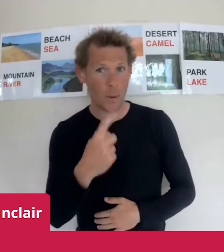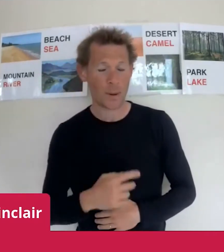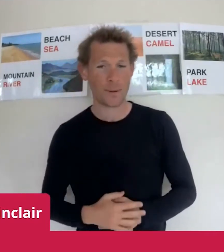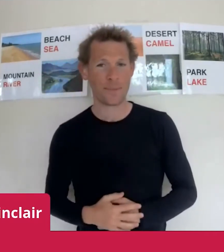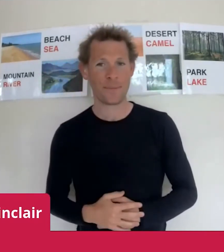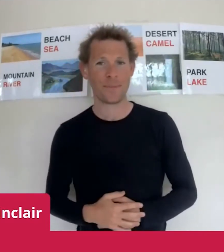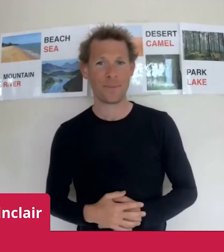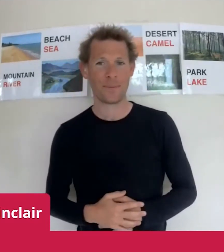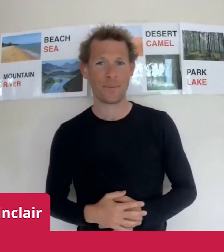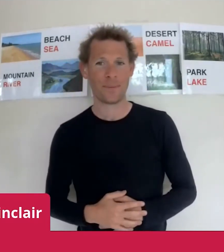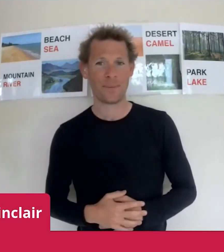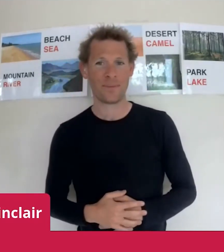We'll do it one more time together.